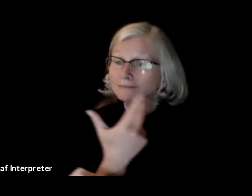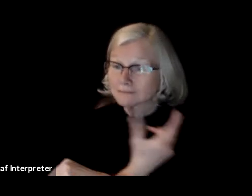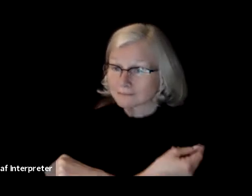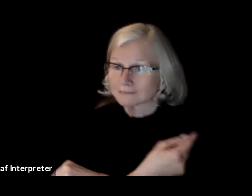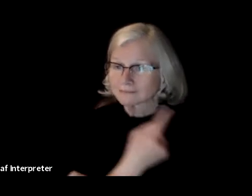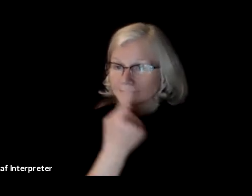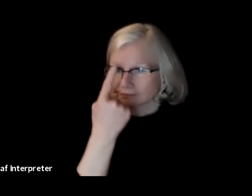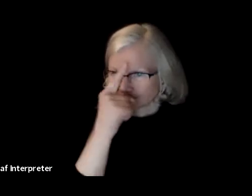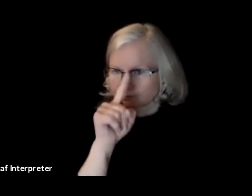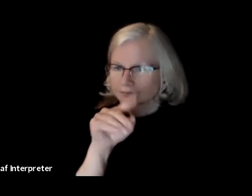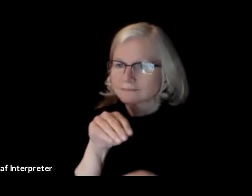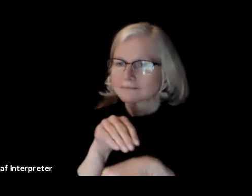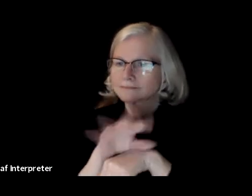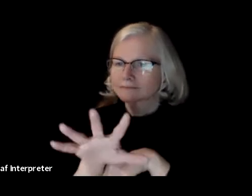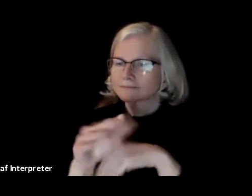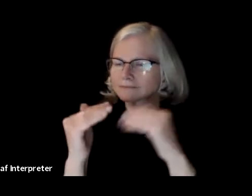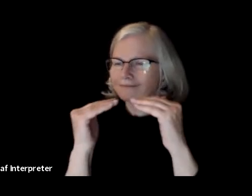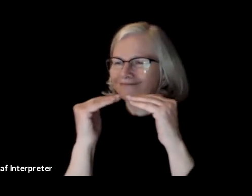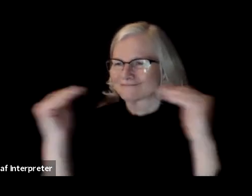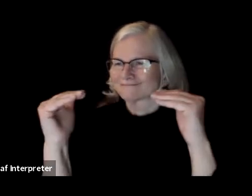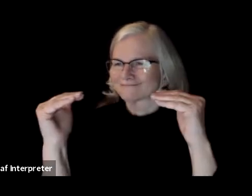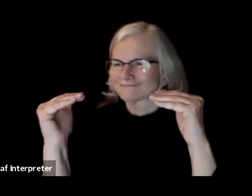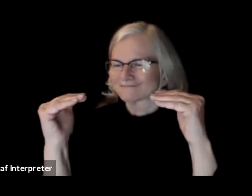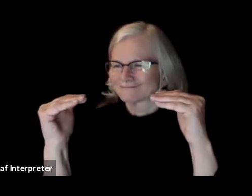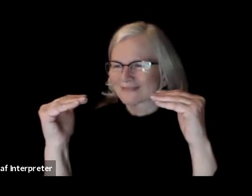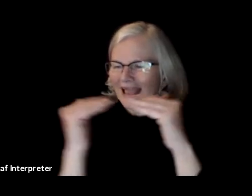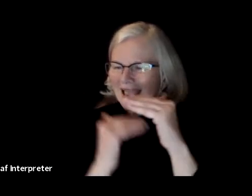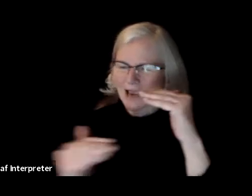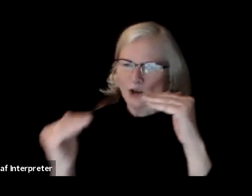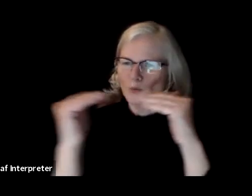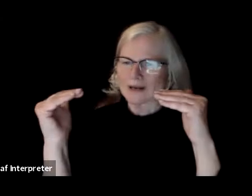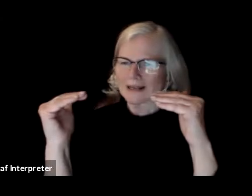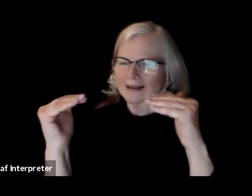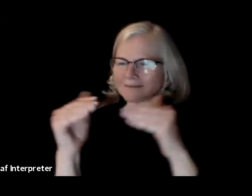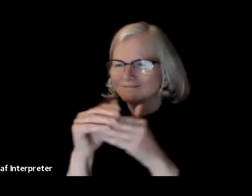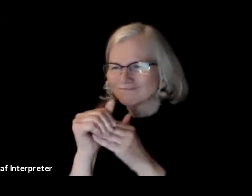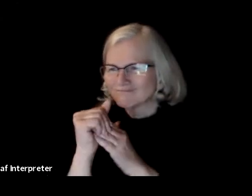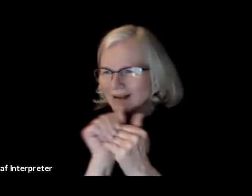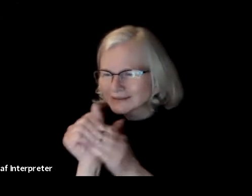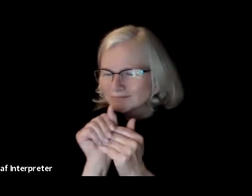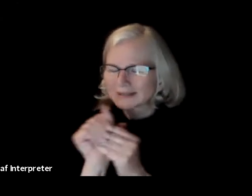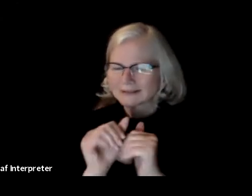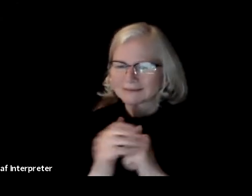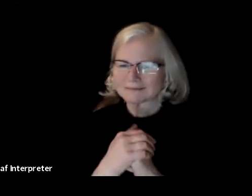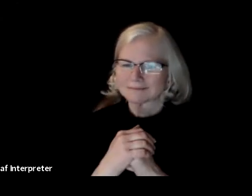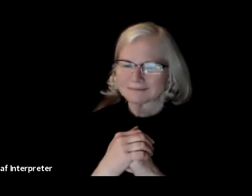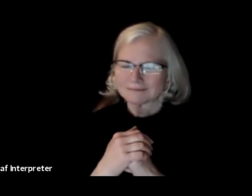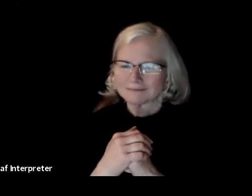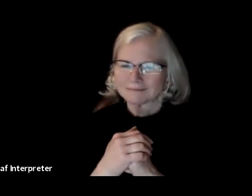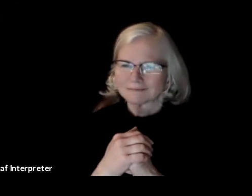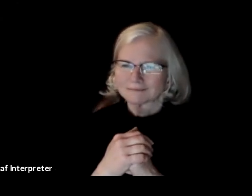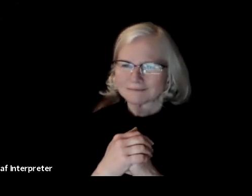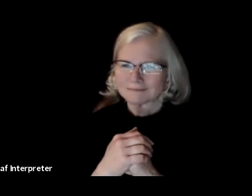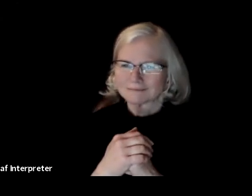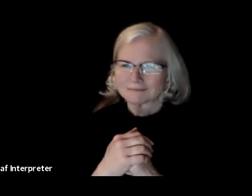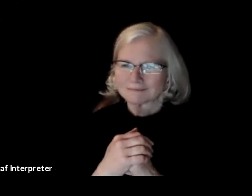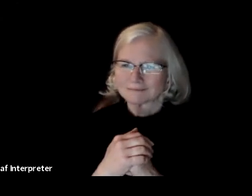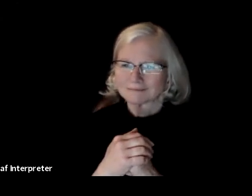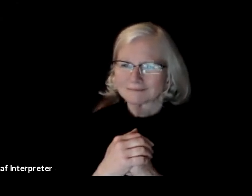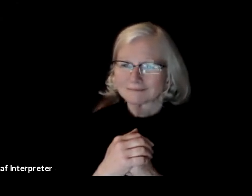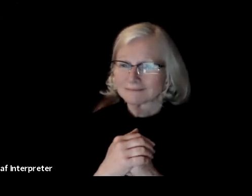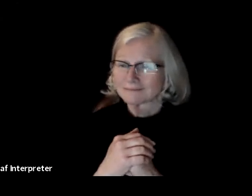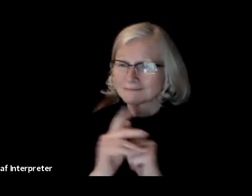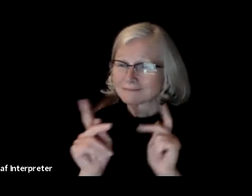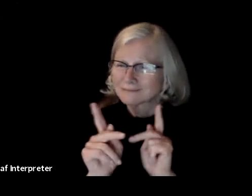but creating more flexibility for vaccinators to be able to just not slow down and not wait for the